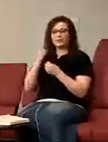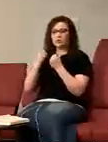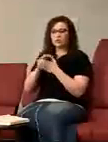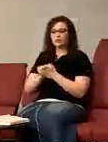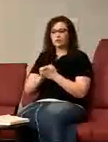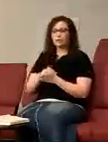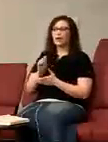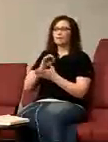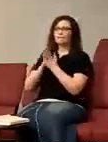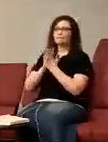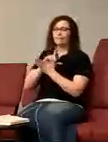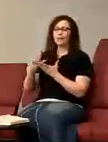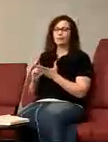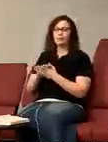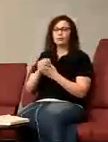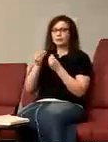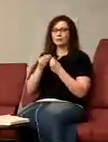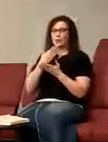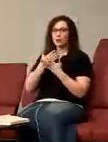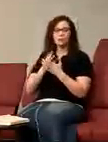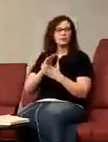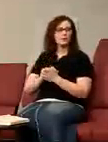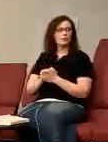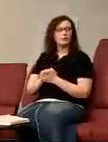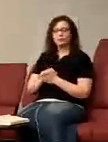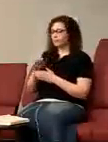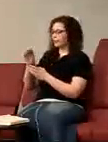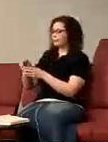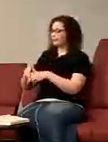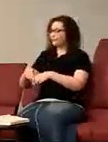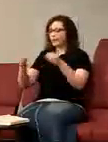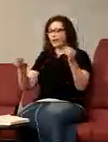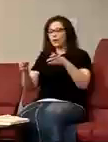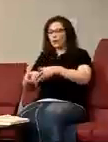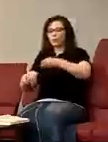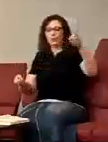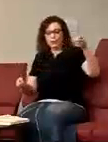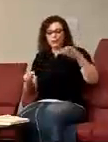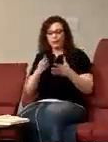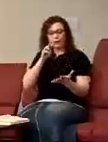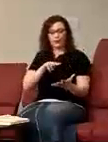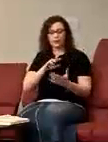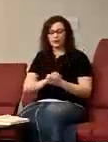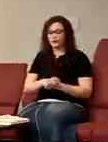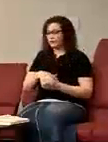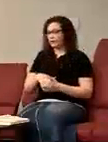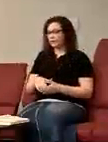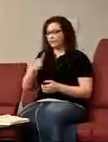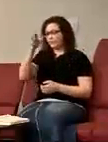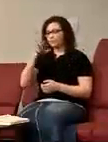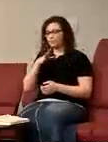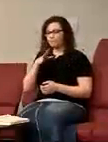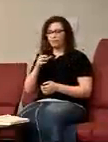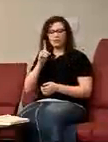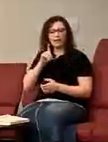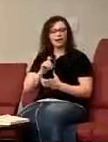so anyway, I lifted up the hood, and this guy comes over, what's the matter with your car? I go, I don't know, I'm just looking for a wire off or something. And he's like, well,